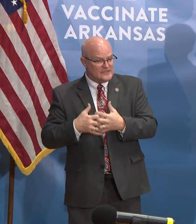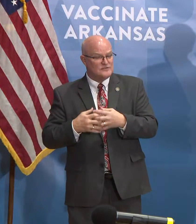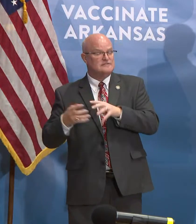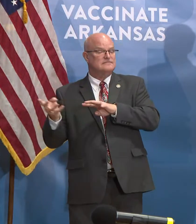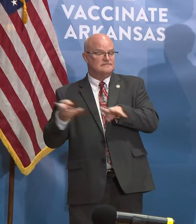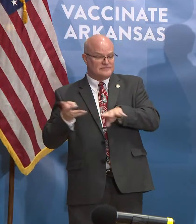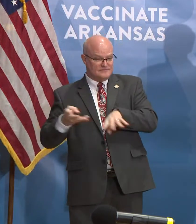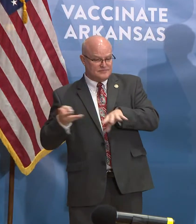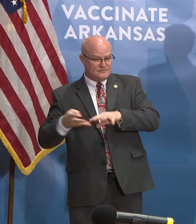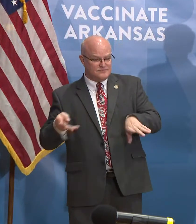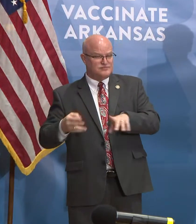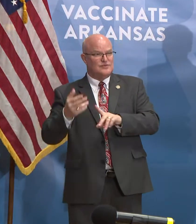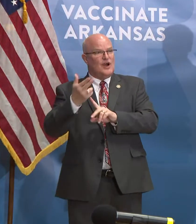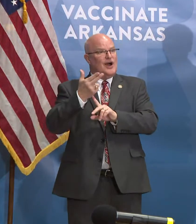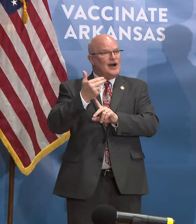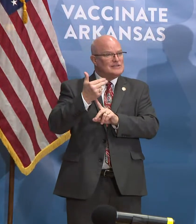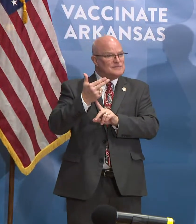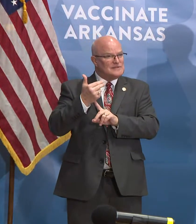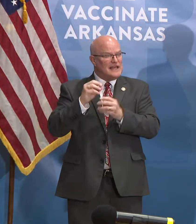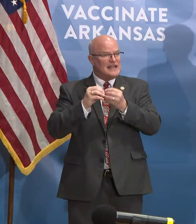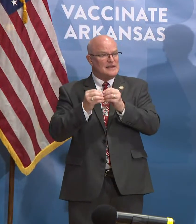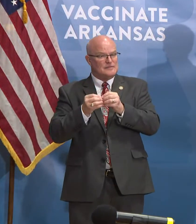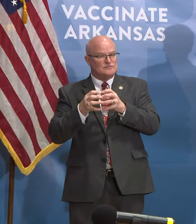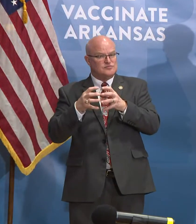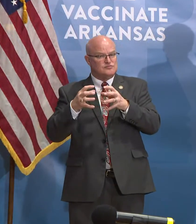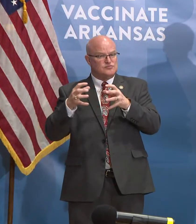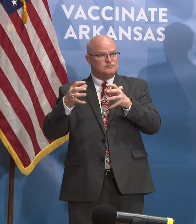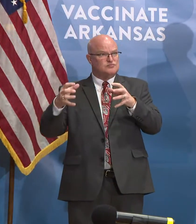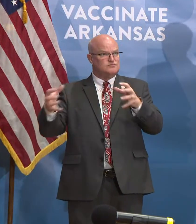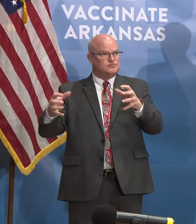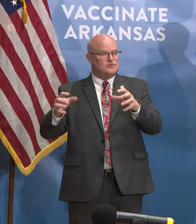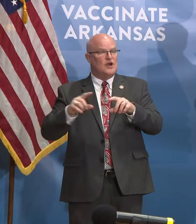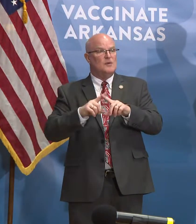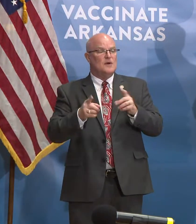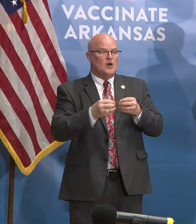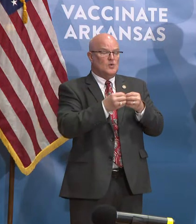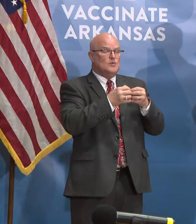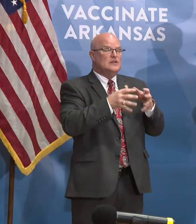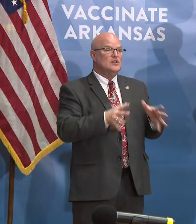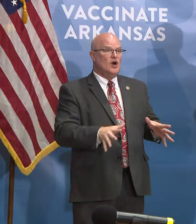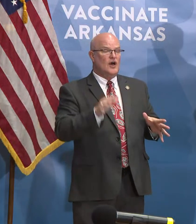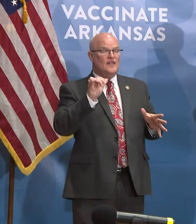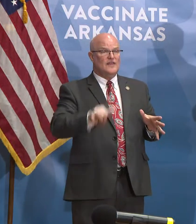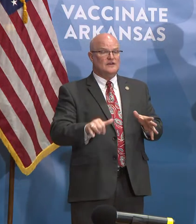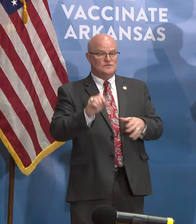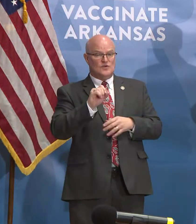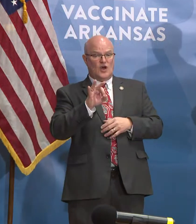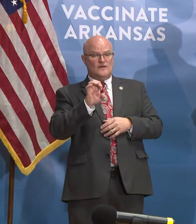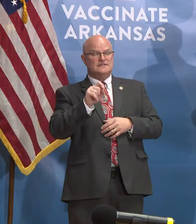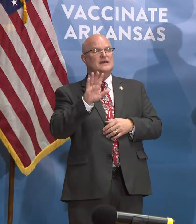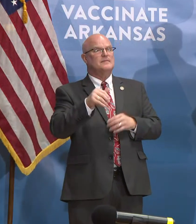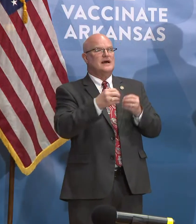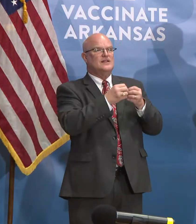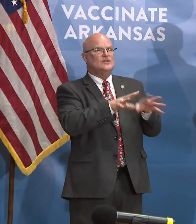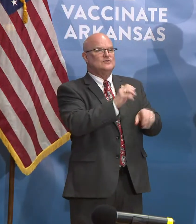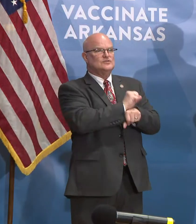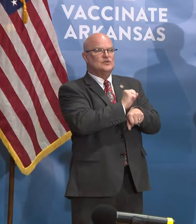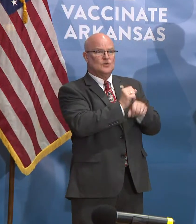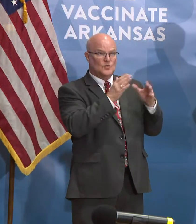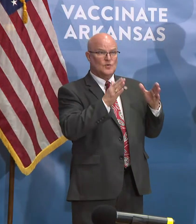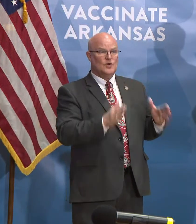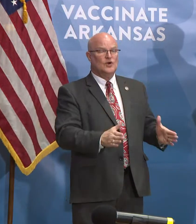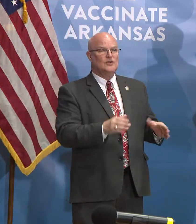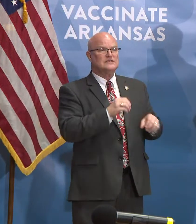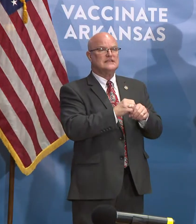in hospitality numbers in a number of different sectors, but we lost, those were offset by losing